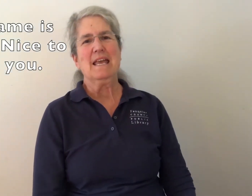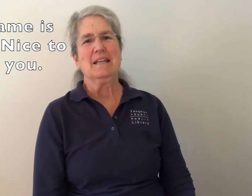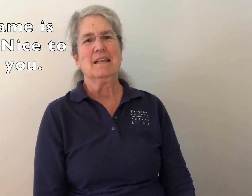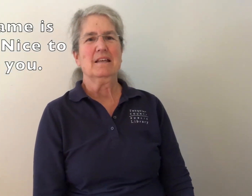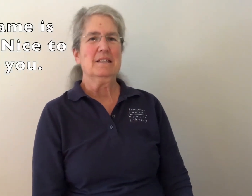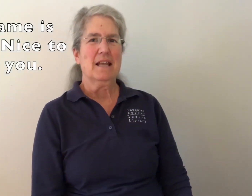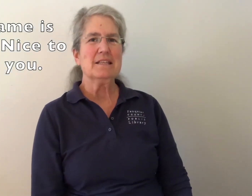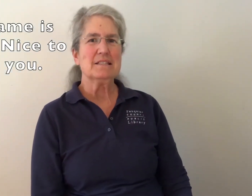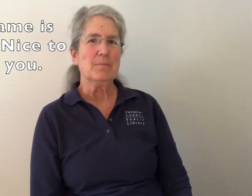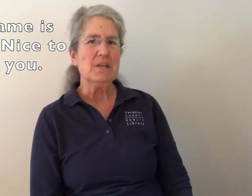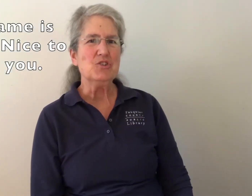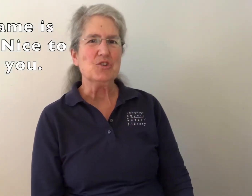Anne. Nice to meet you.